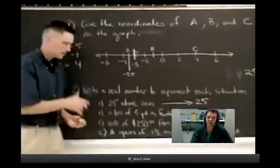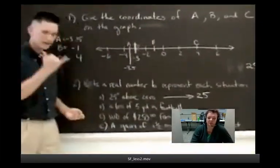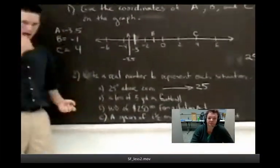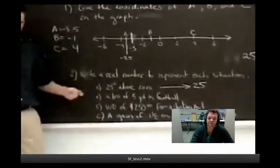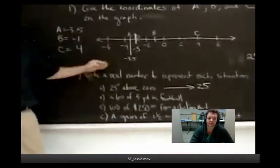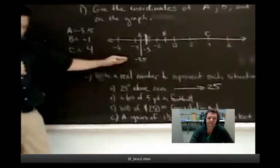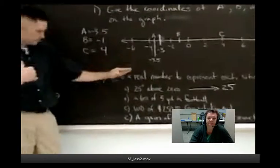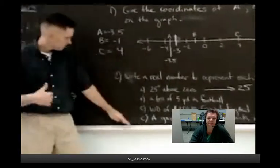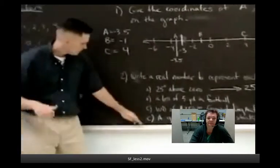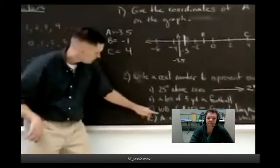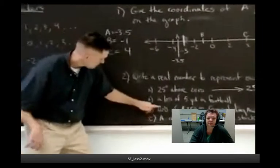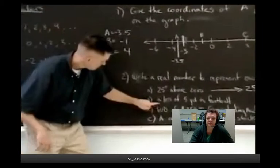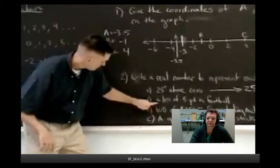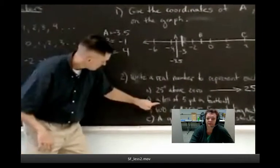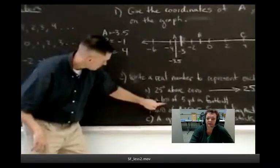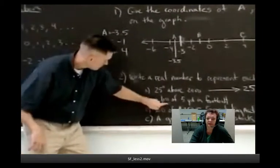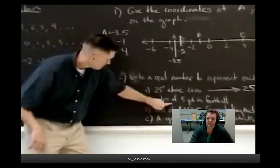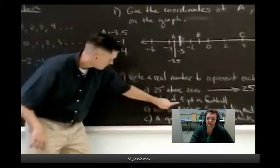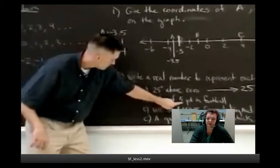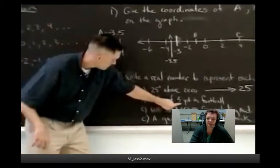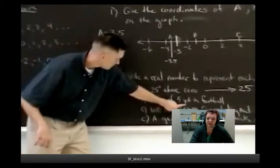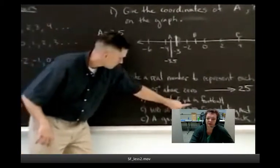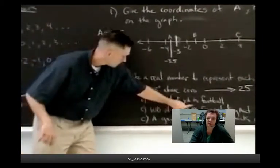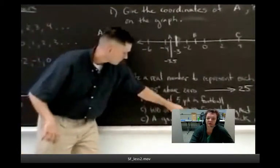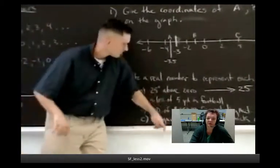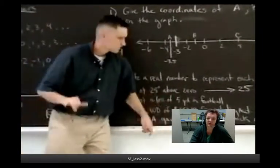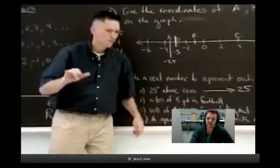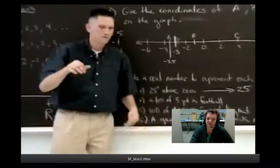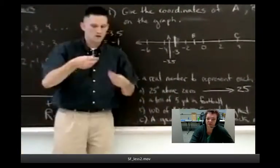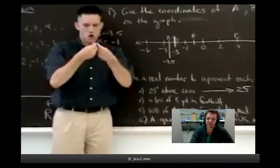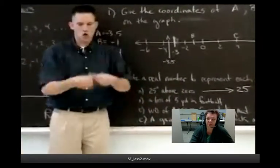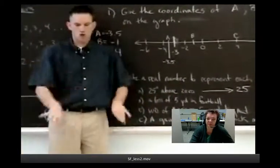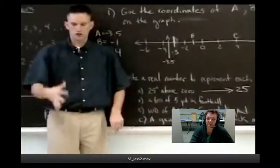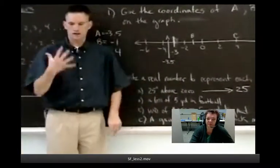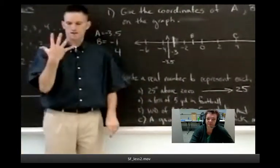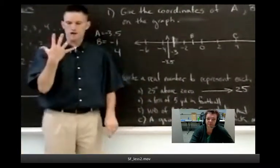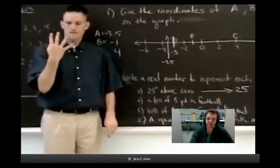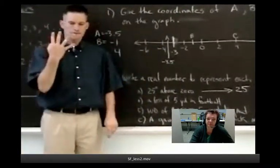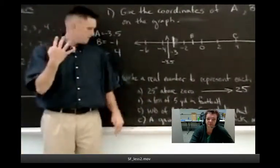number. Okay, next one. A loss of 5 yards in football.